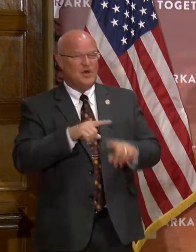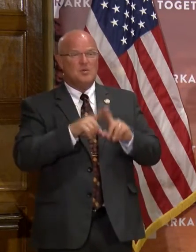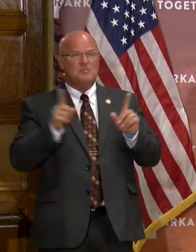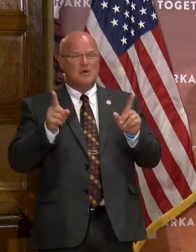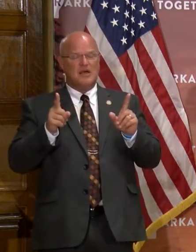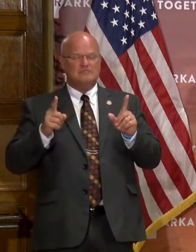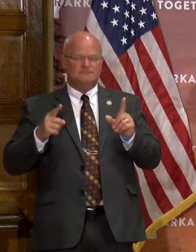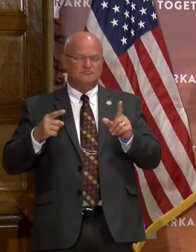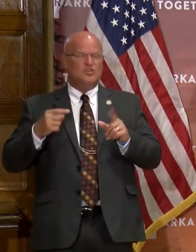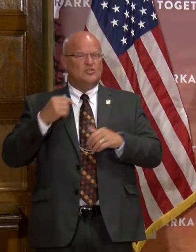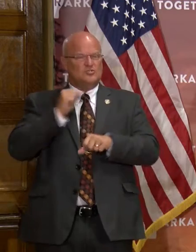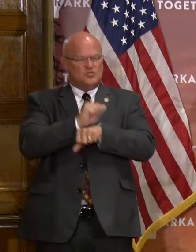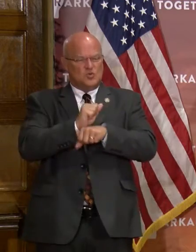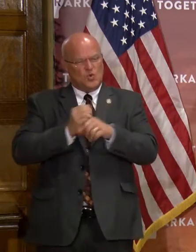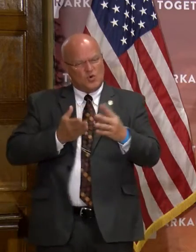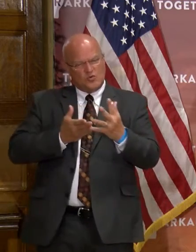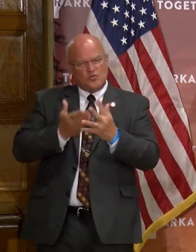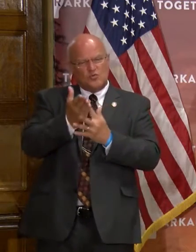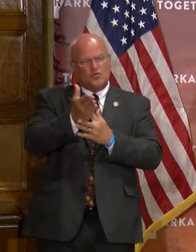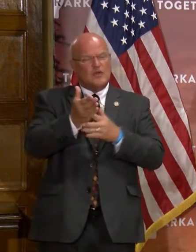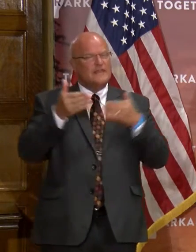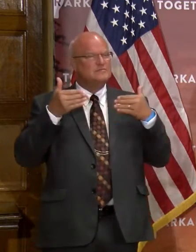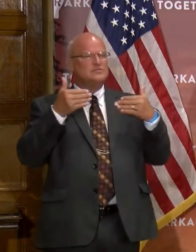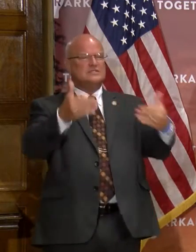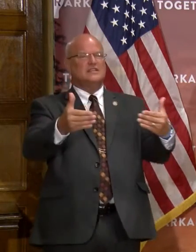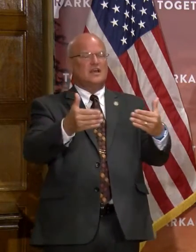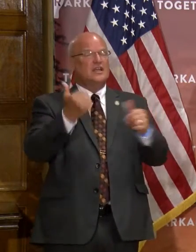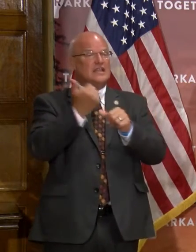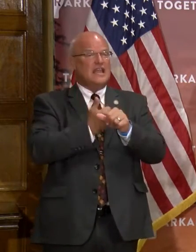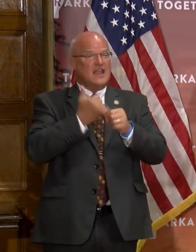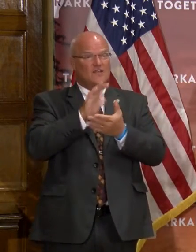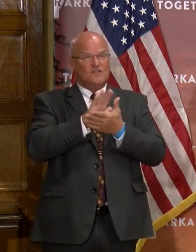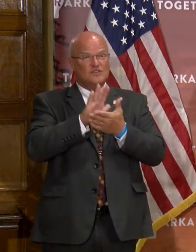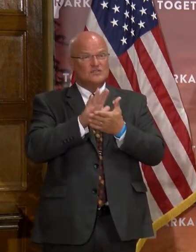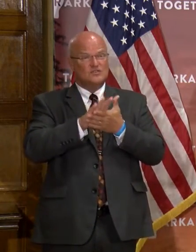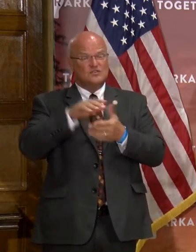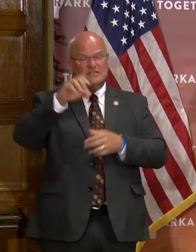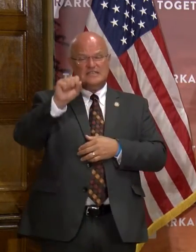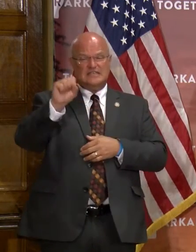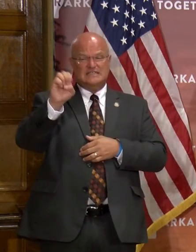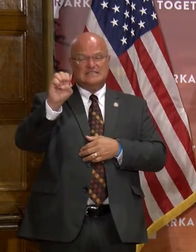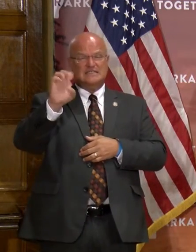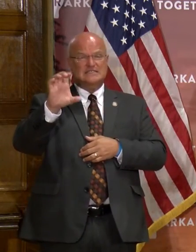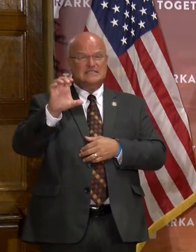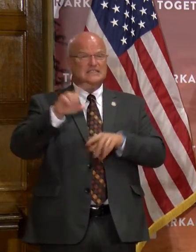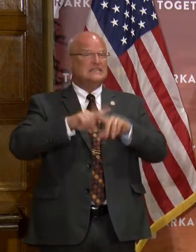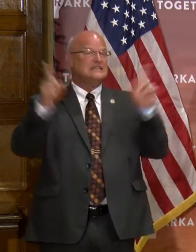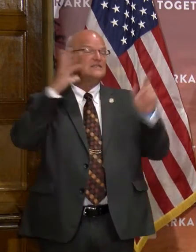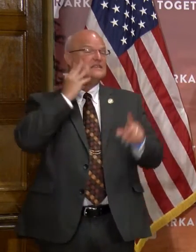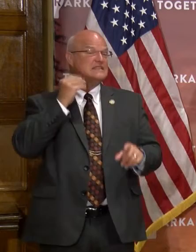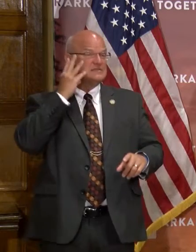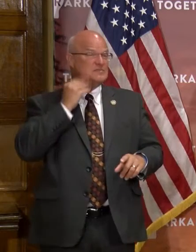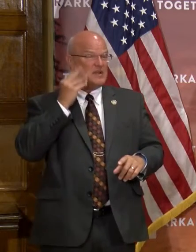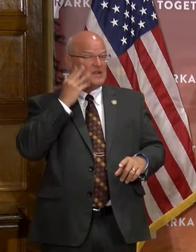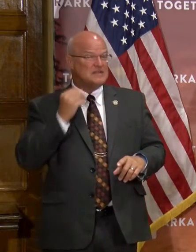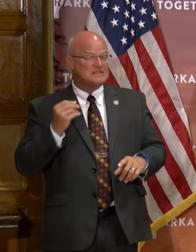through that and you proceed on. Every school in the SEC has a different experience, a